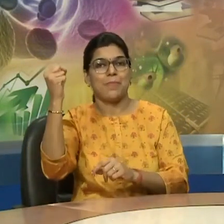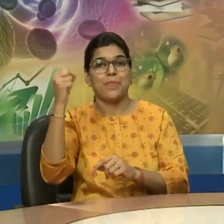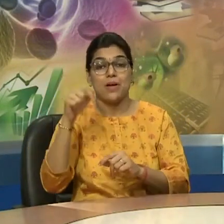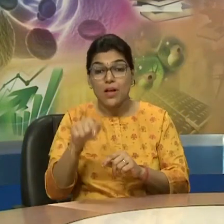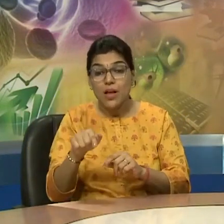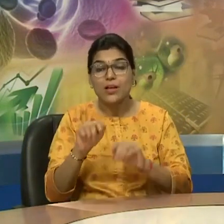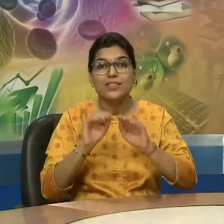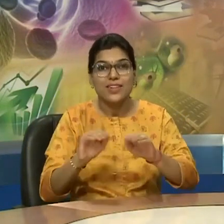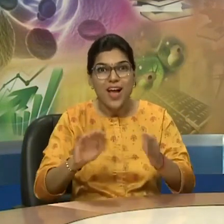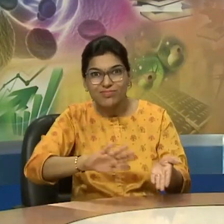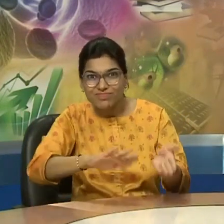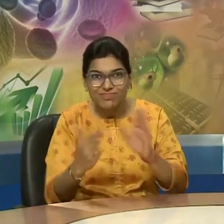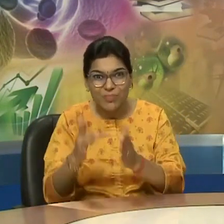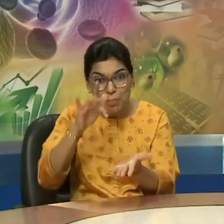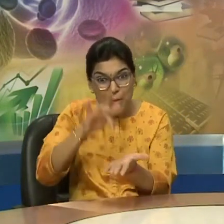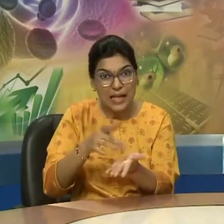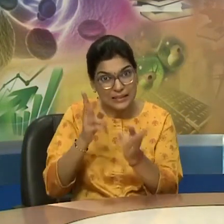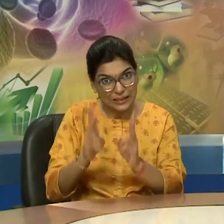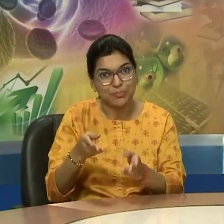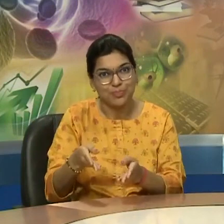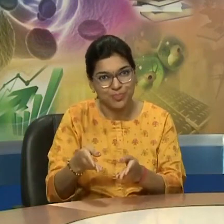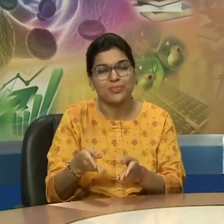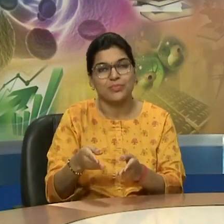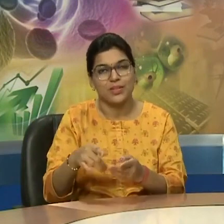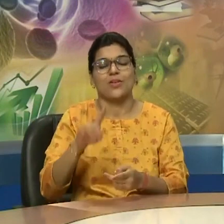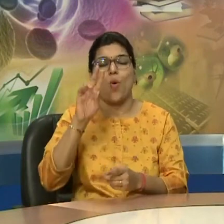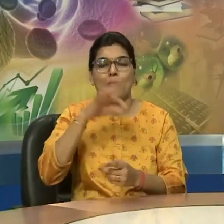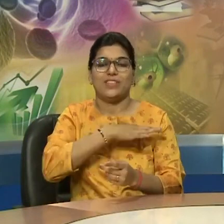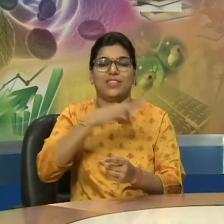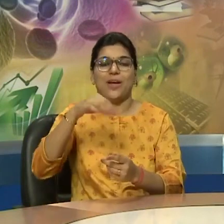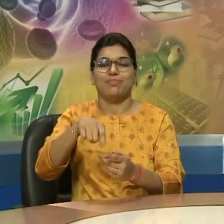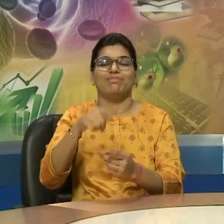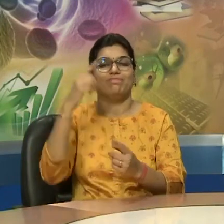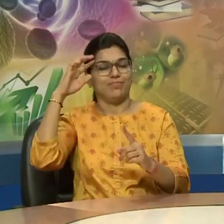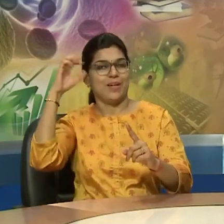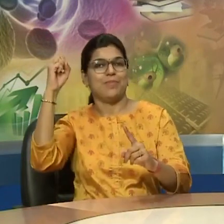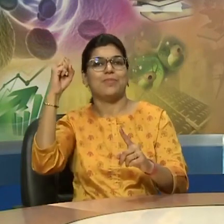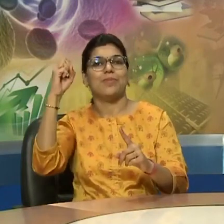sapling, the image of the children whose lives were